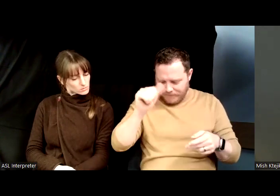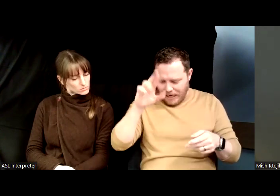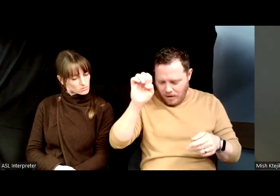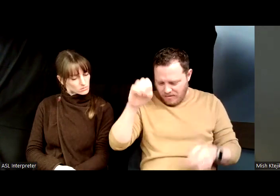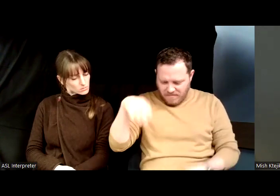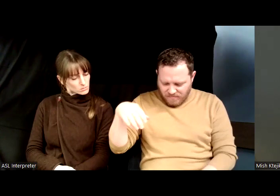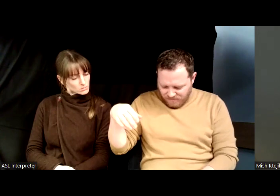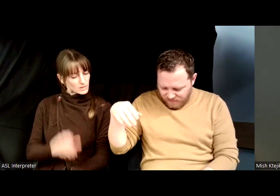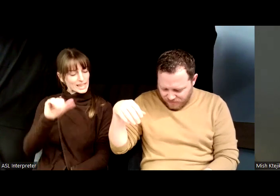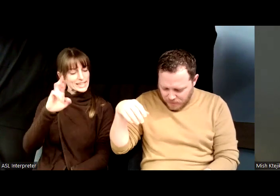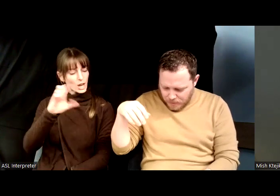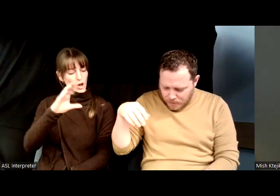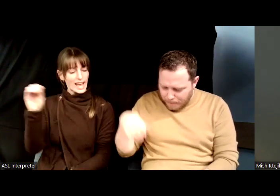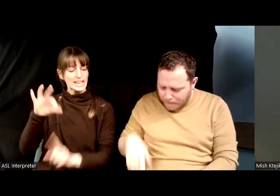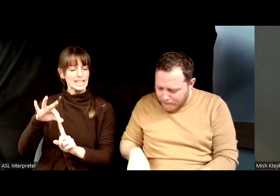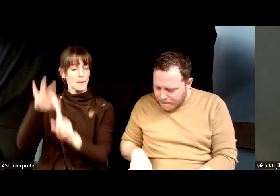something,